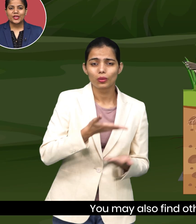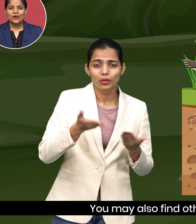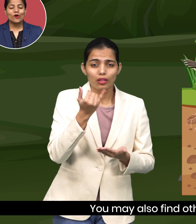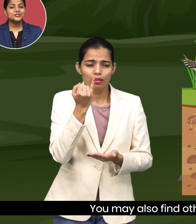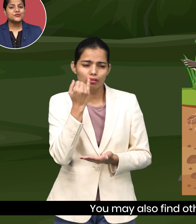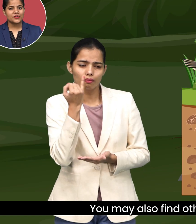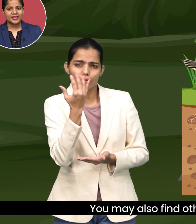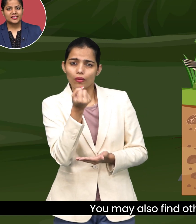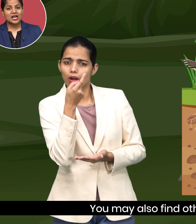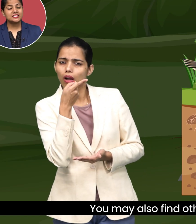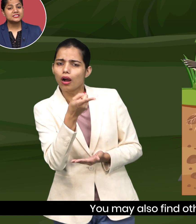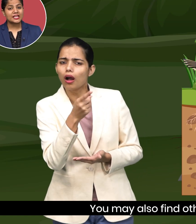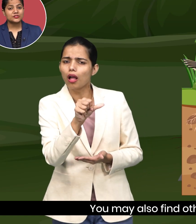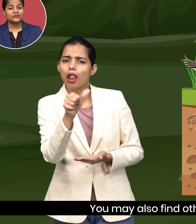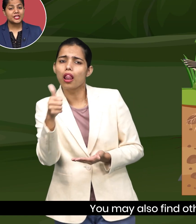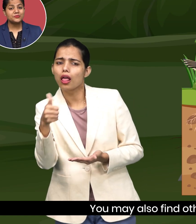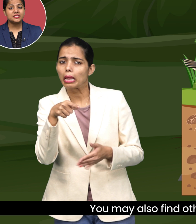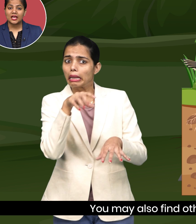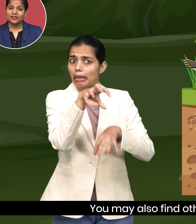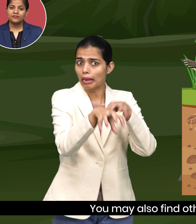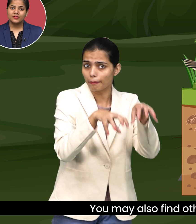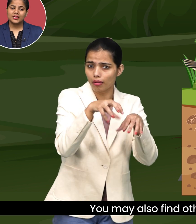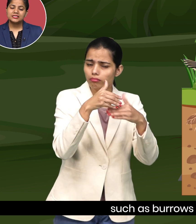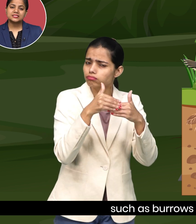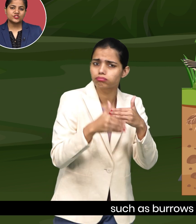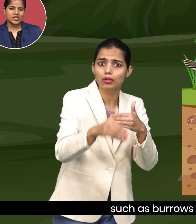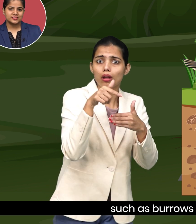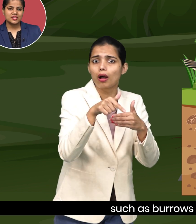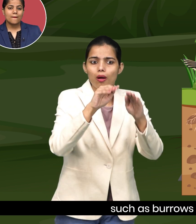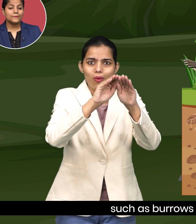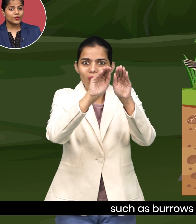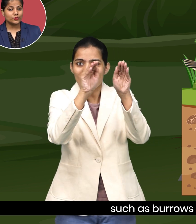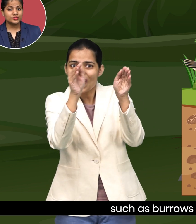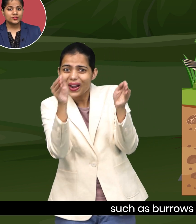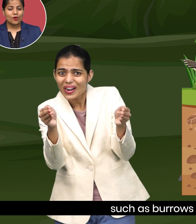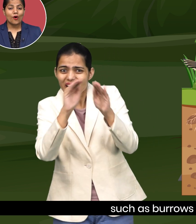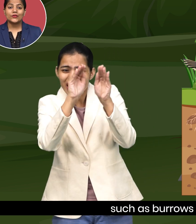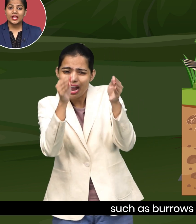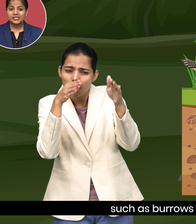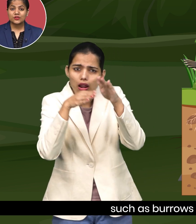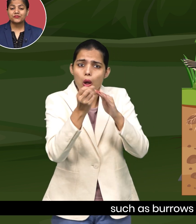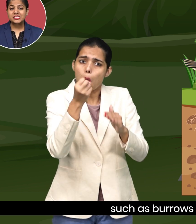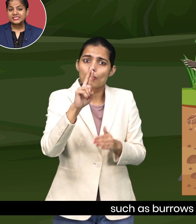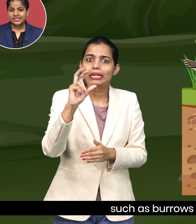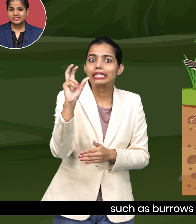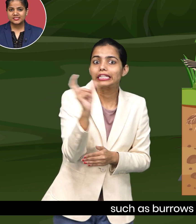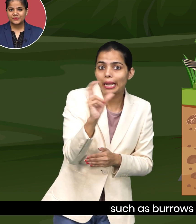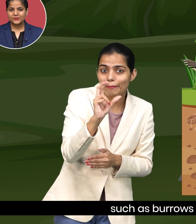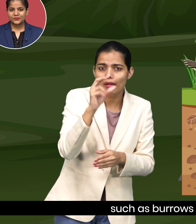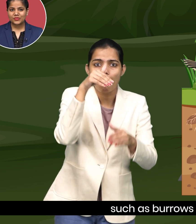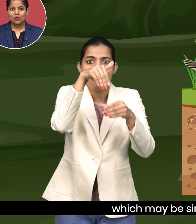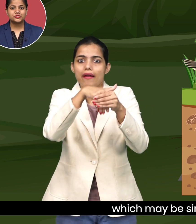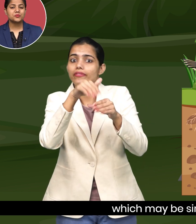You may also find other signs of animal life such as burrows or eggs of